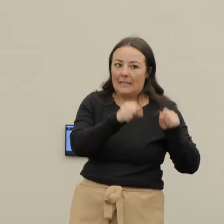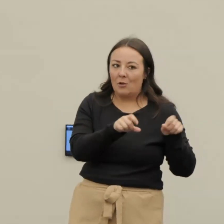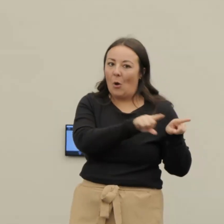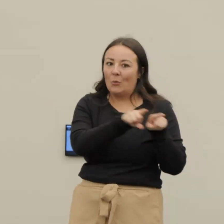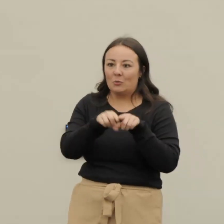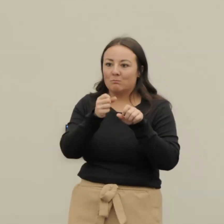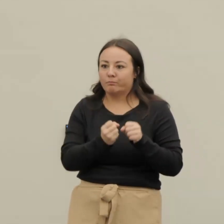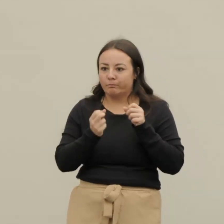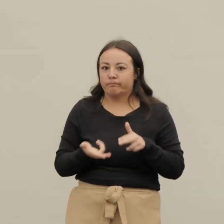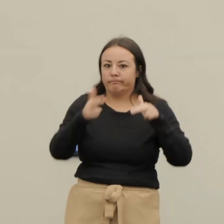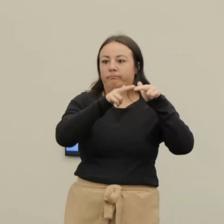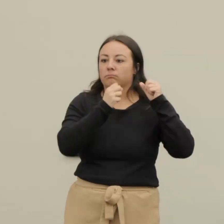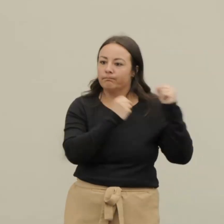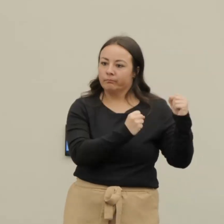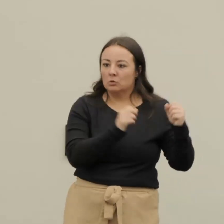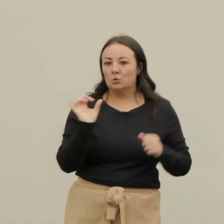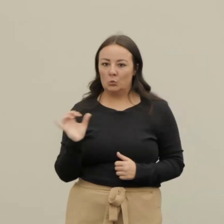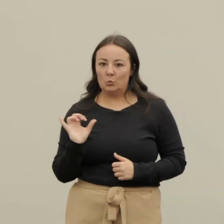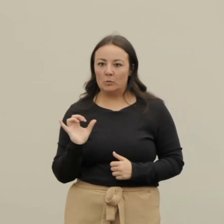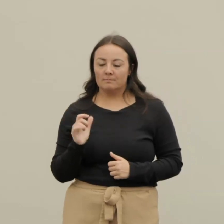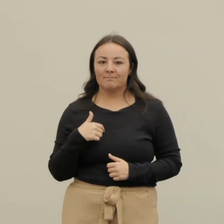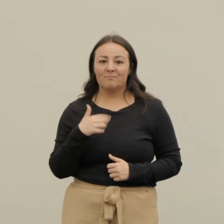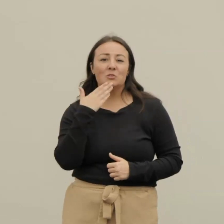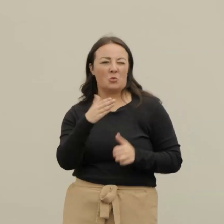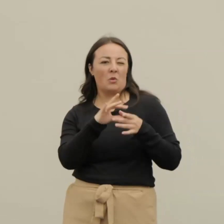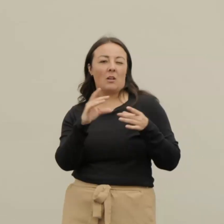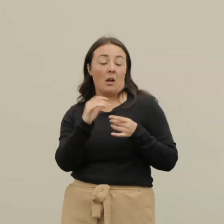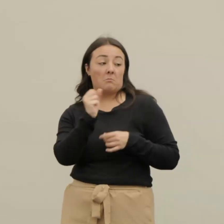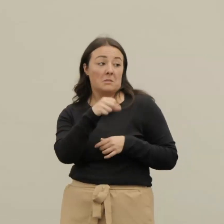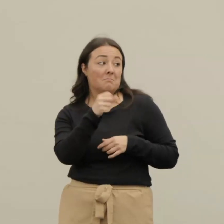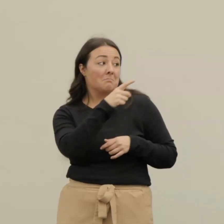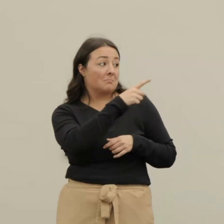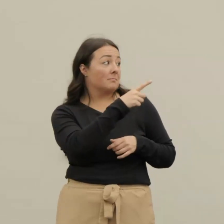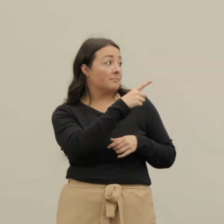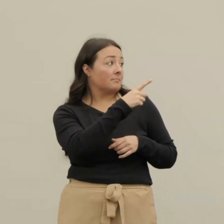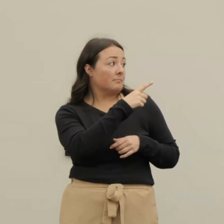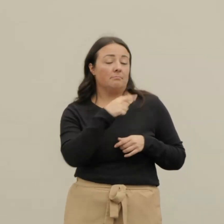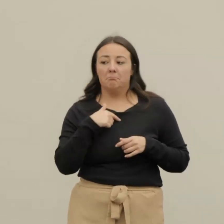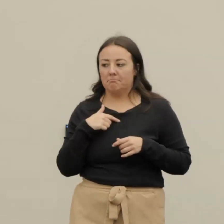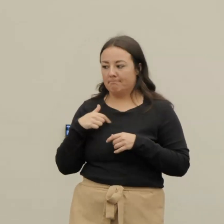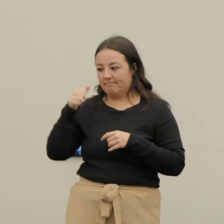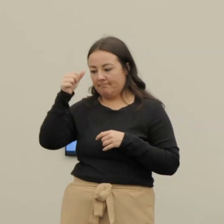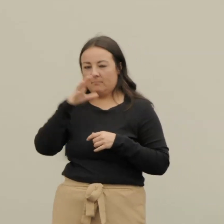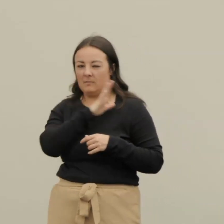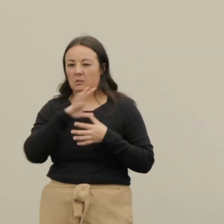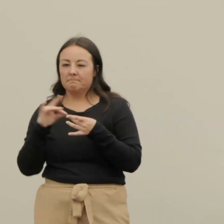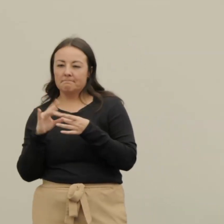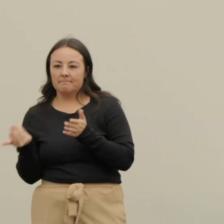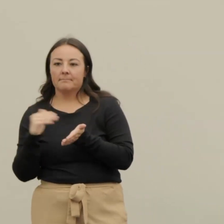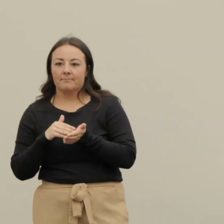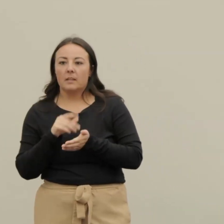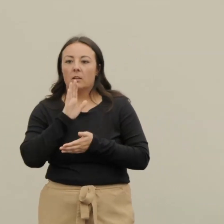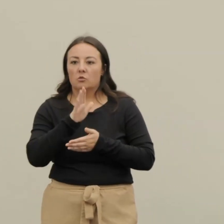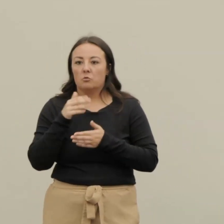I think that's a really good comment. Her comment was she's being paid, they're being paid to create a strong brand.